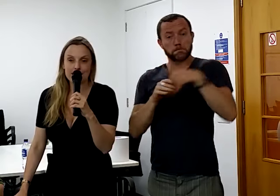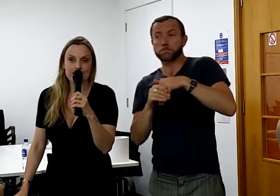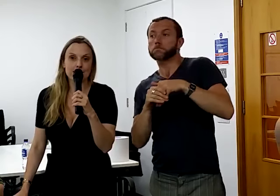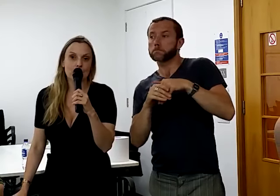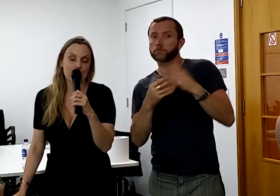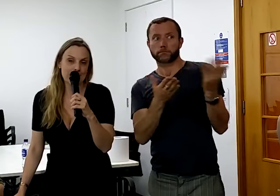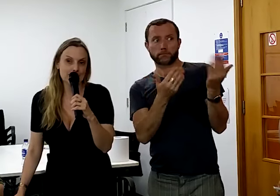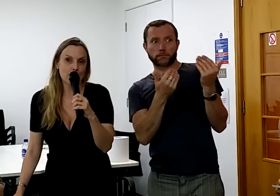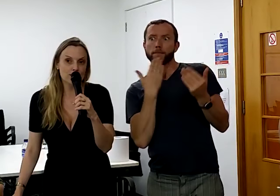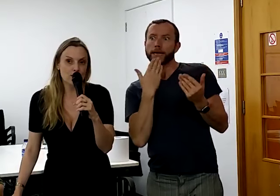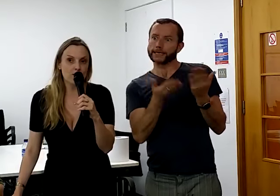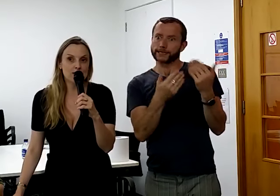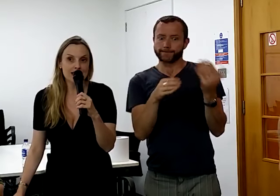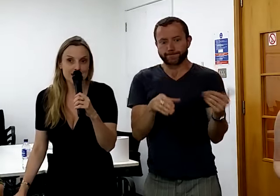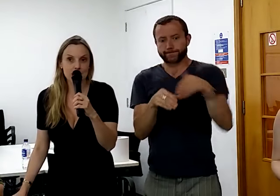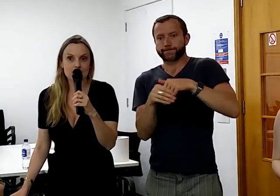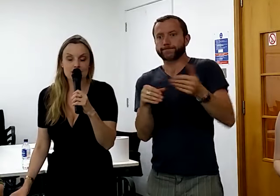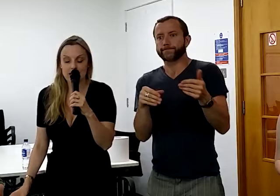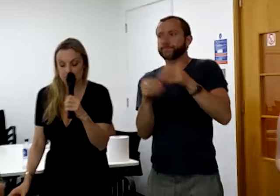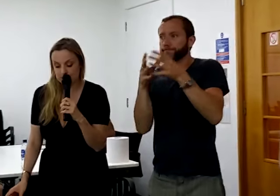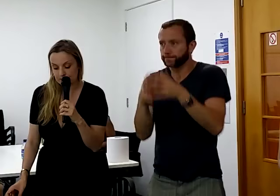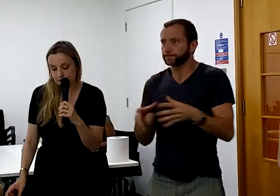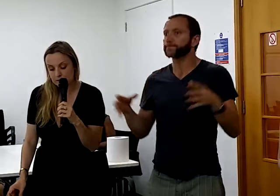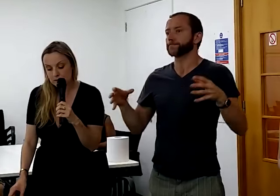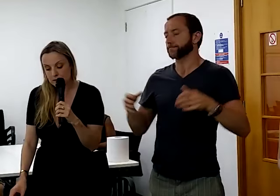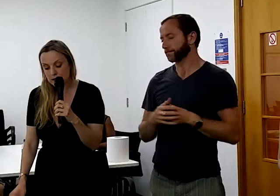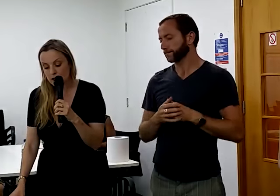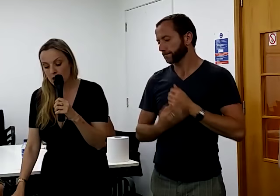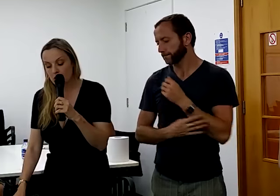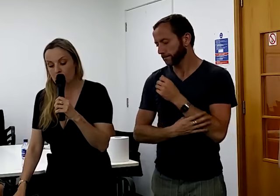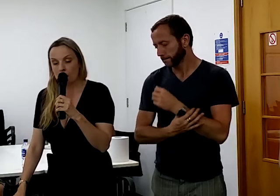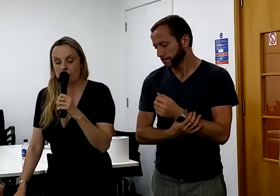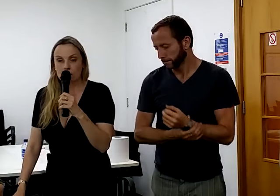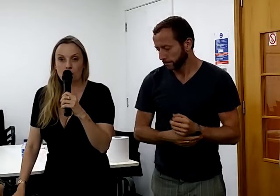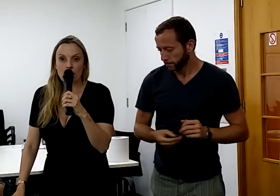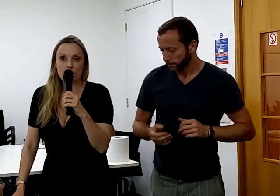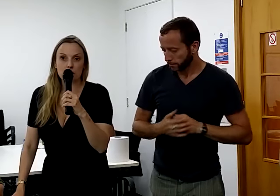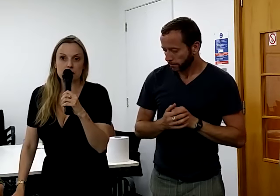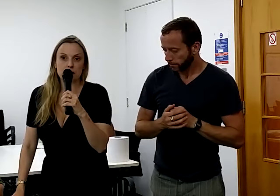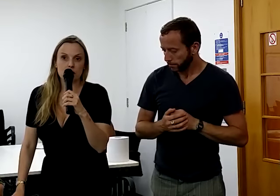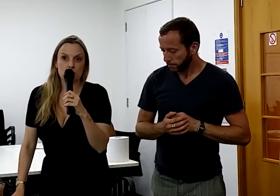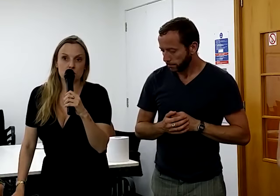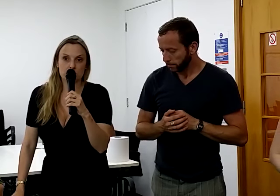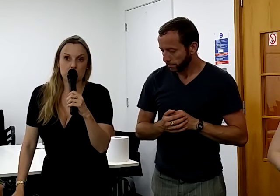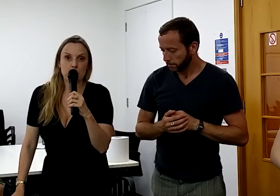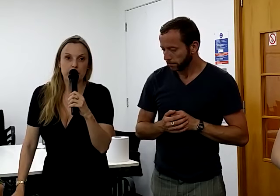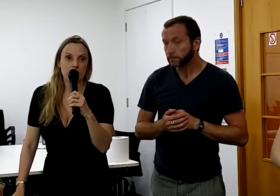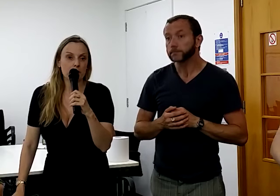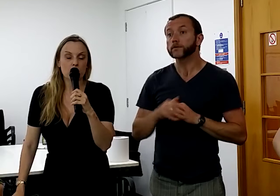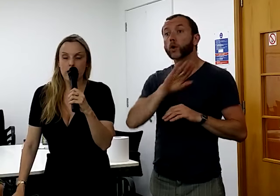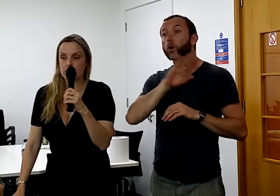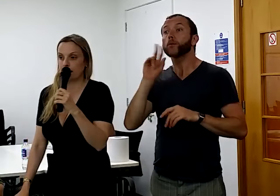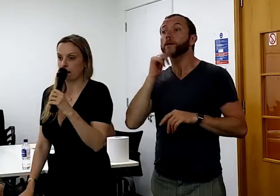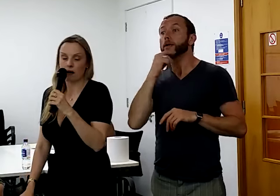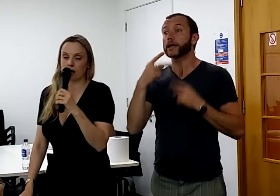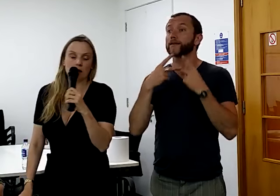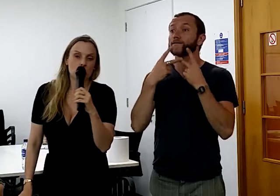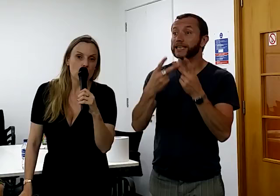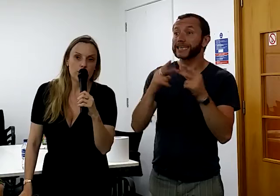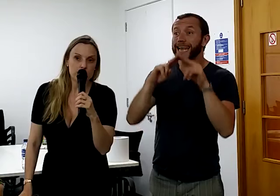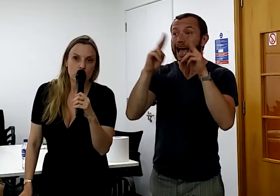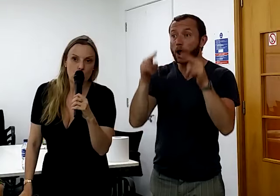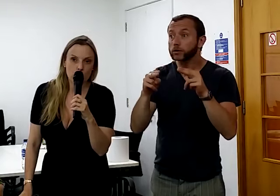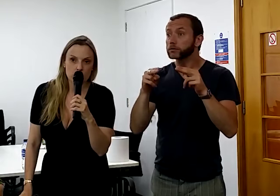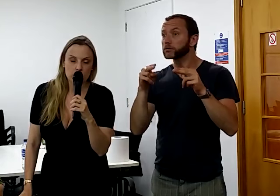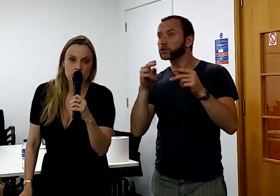involved, please, please pass on details to them. Not everybody can go doorstepping. I've got ME.